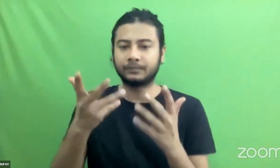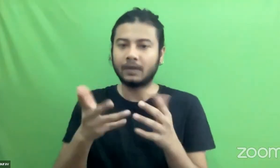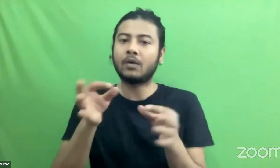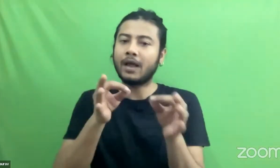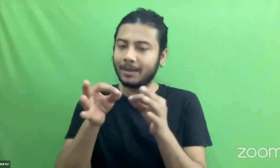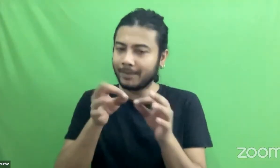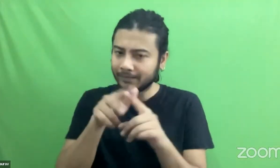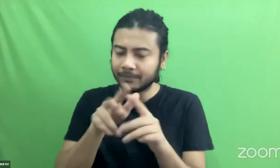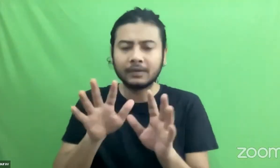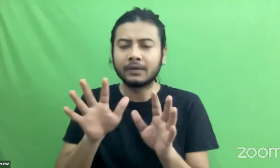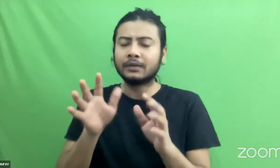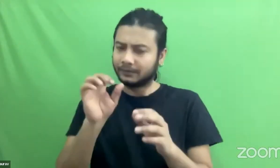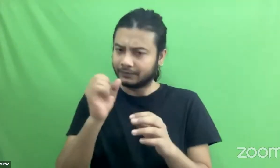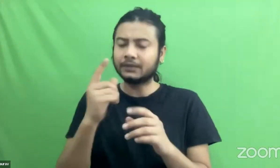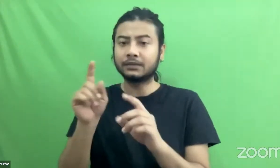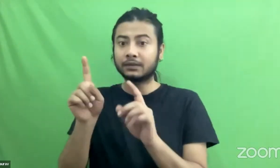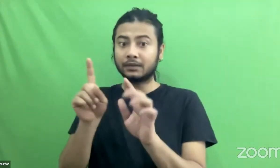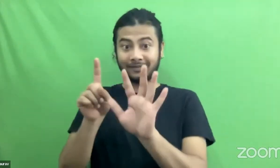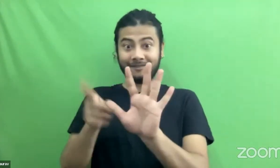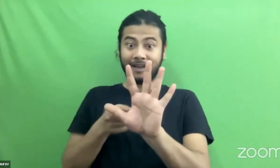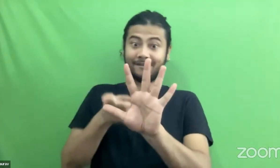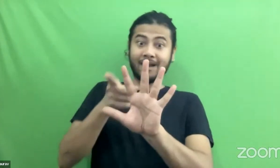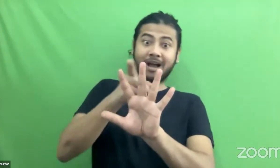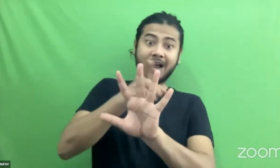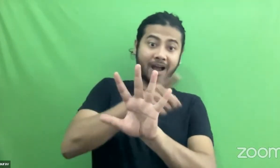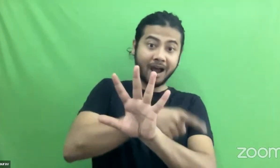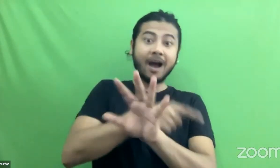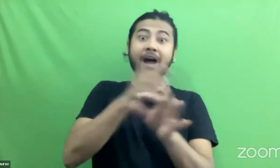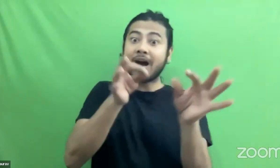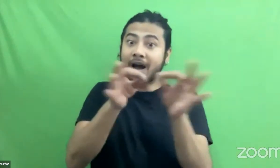Chaitanya Mahaprabhu is Gadadhar.